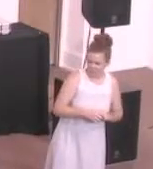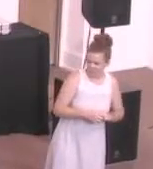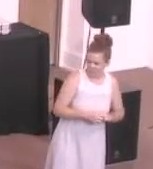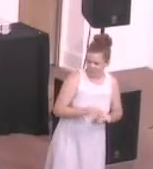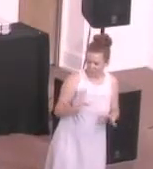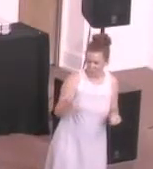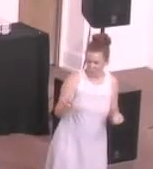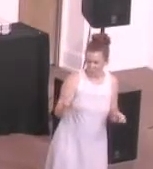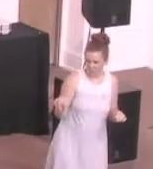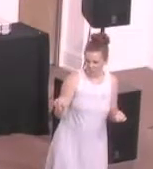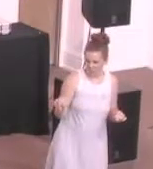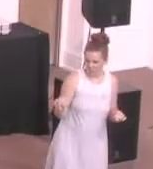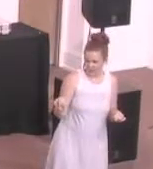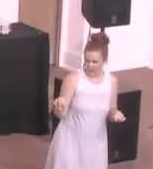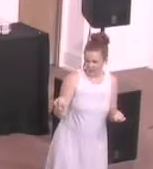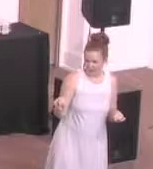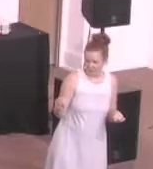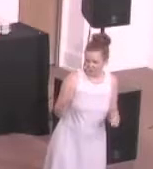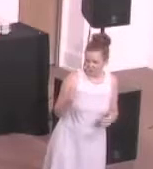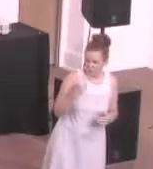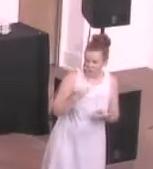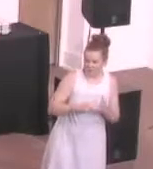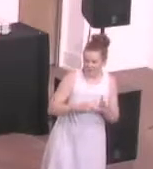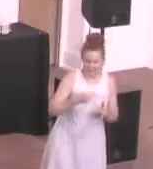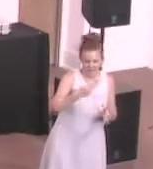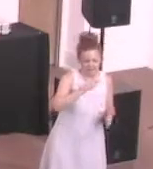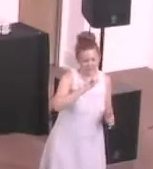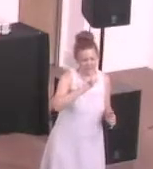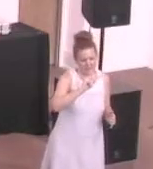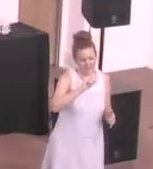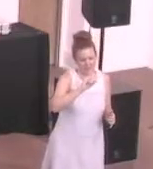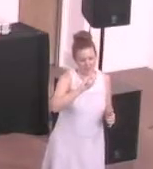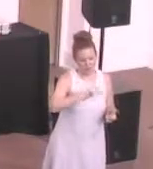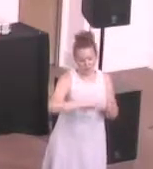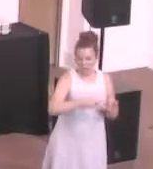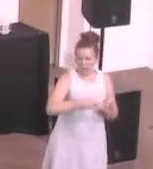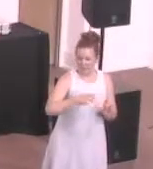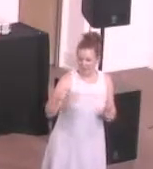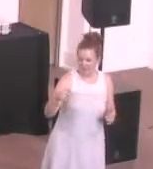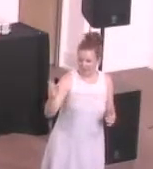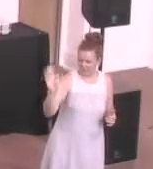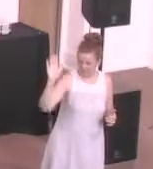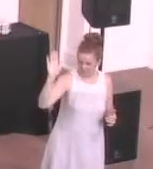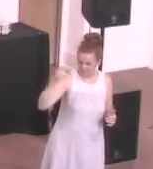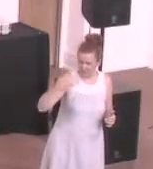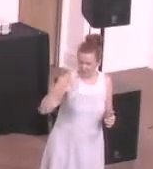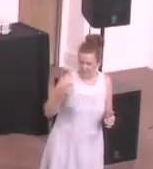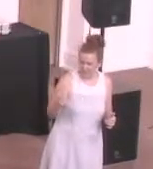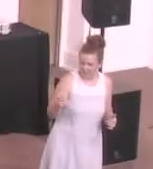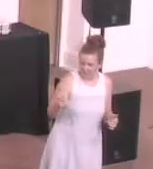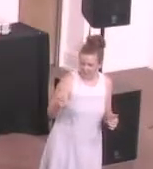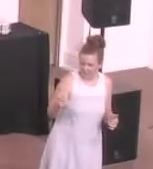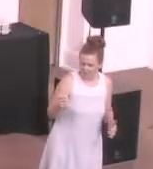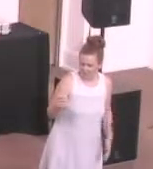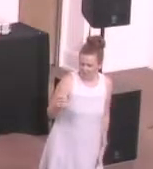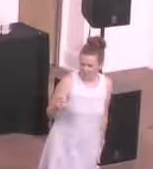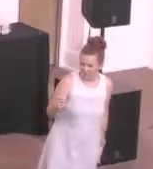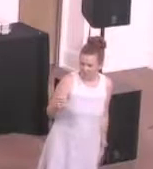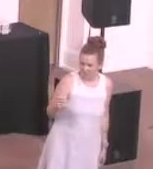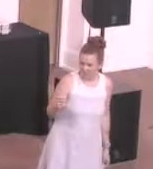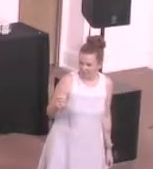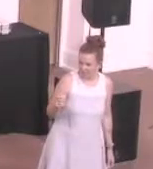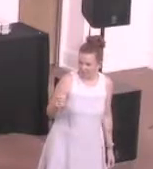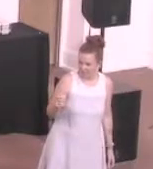No, I don't. Nope, nobody. Okay. You over here. Guys? Young lady, you got your hand up. Go. What does it mean to hinder? To block.